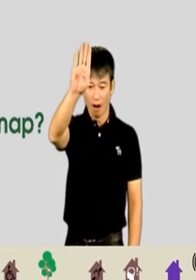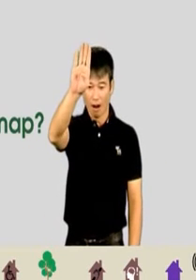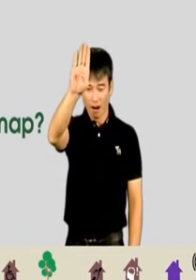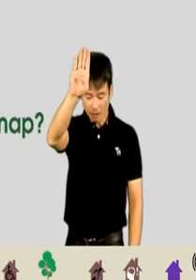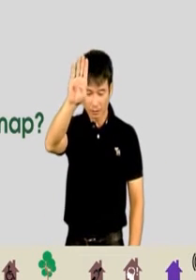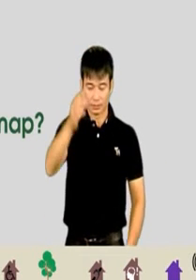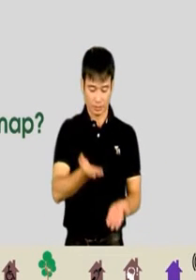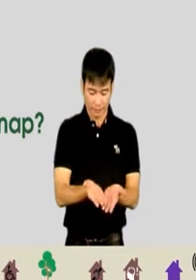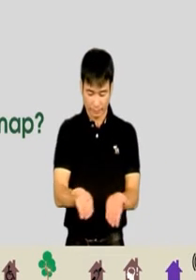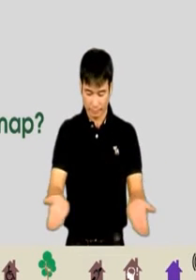map.